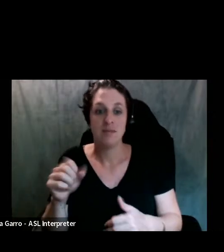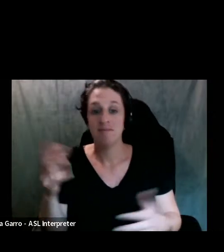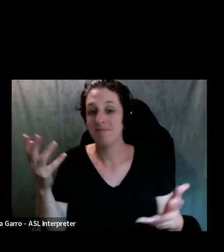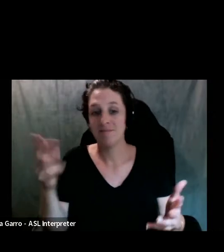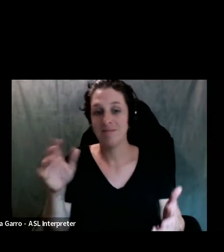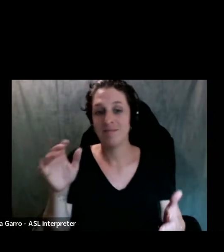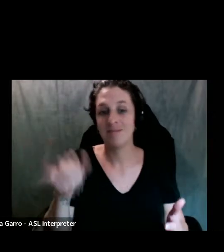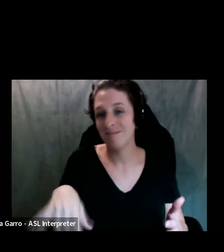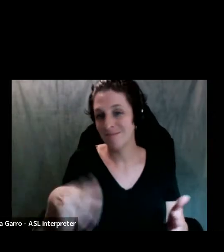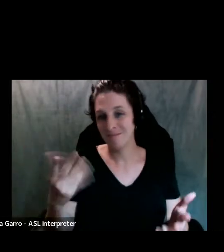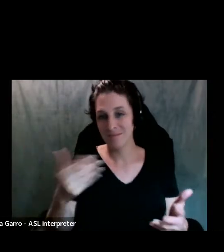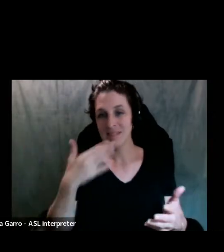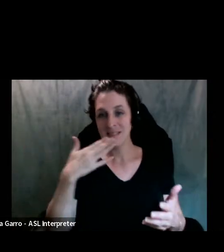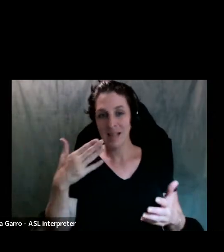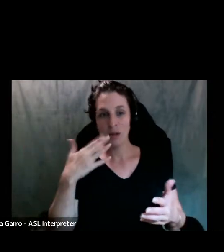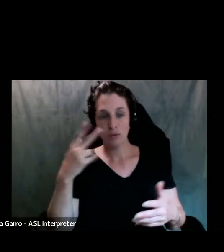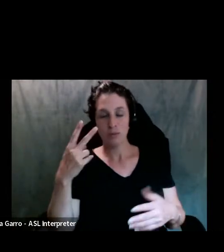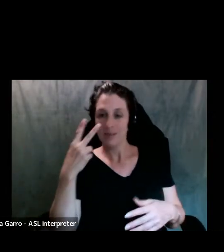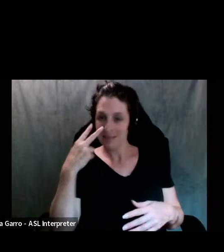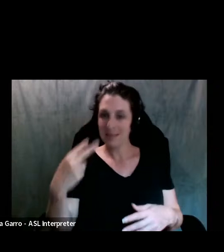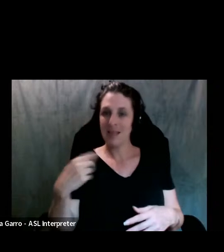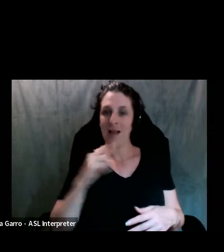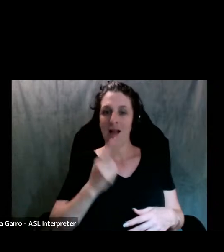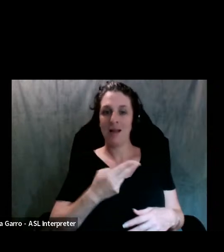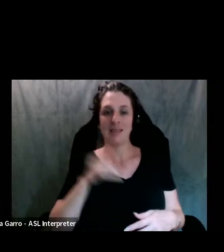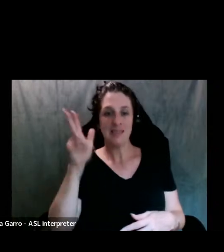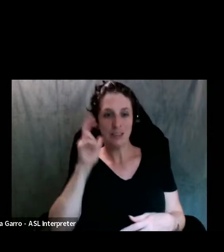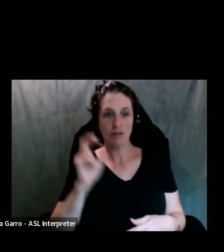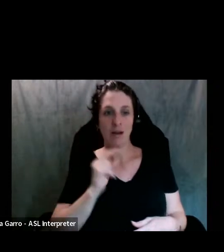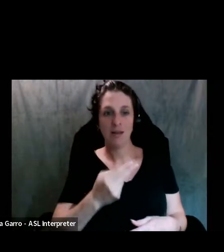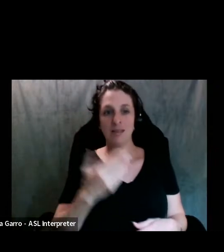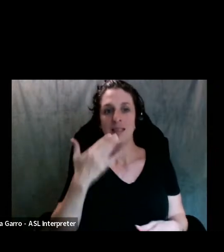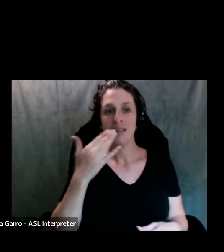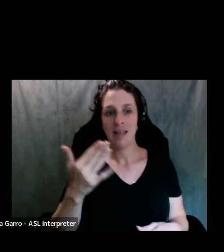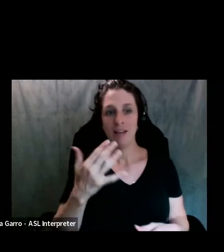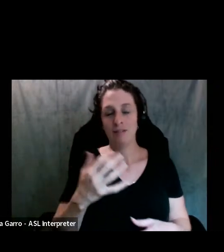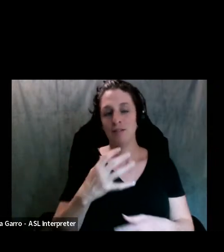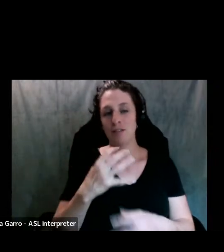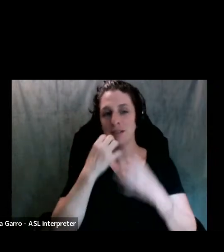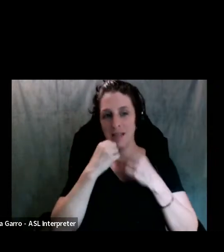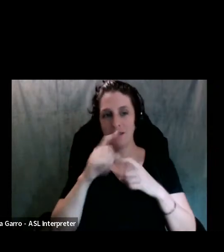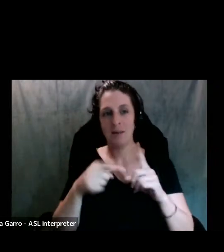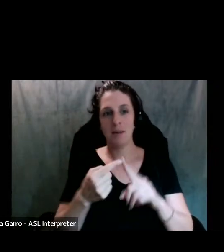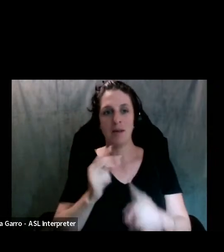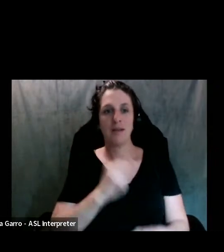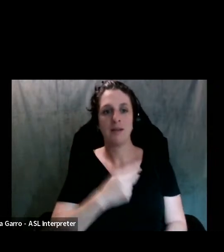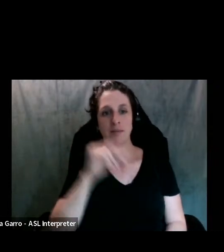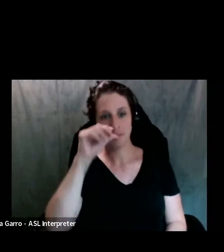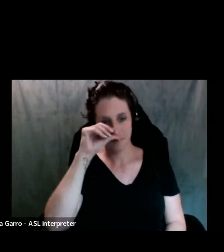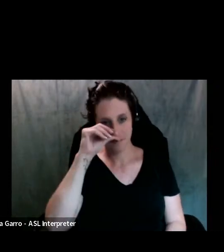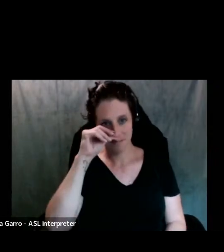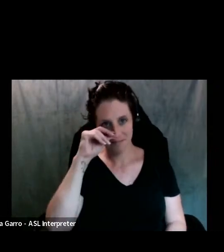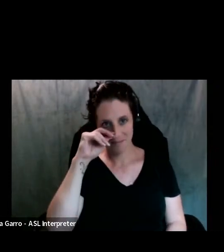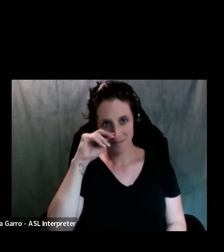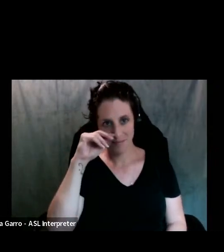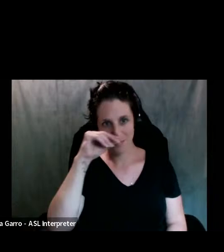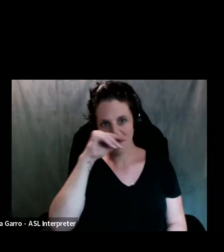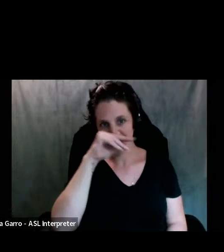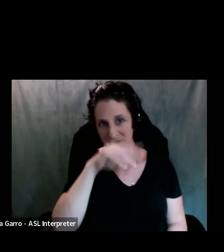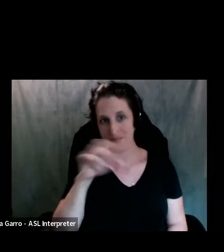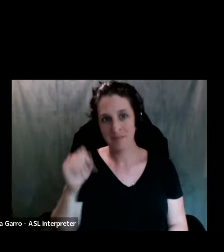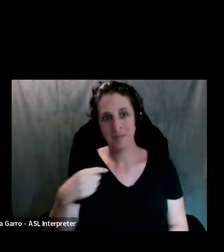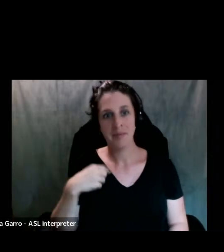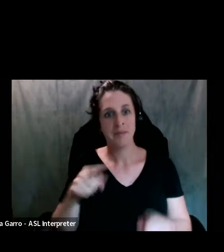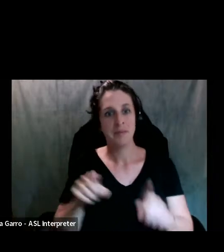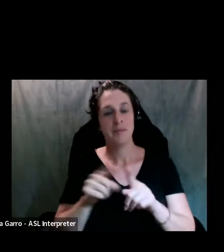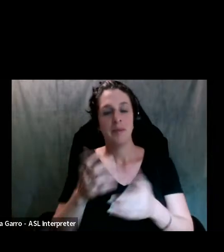Thank you for seeing us. Thank you for hearing us, and thank you for caring about us. Yeah, I also want to